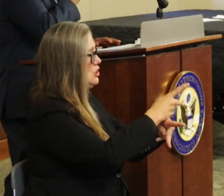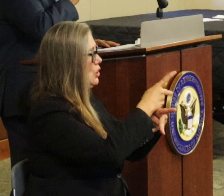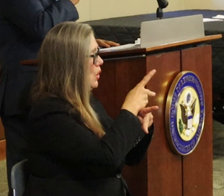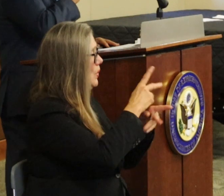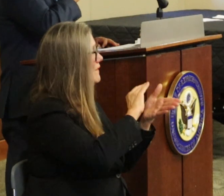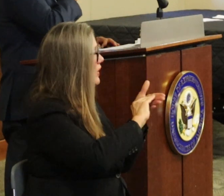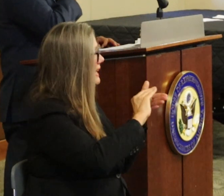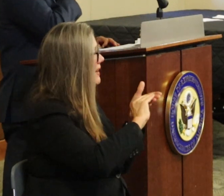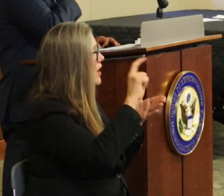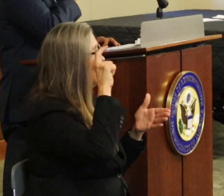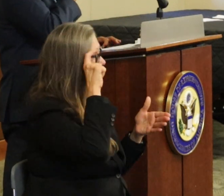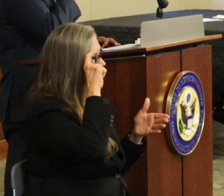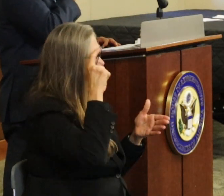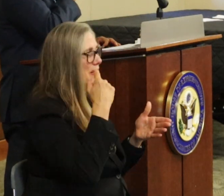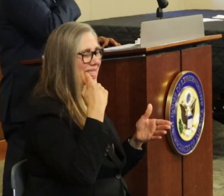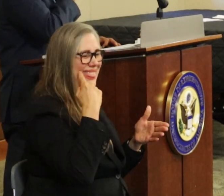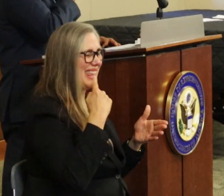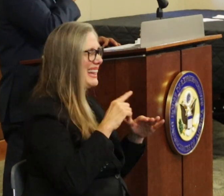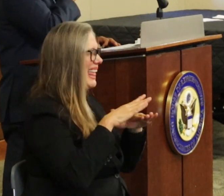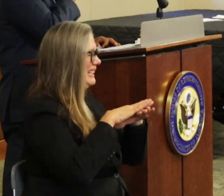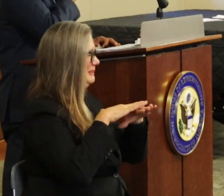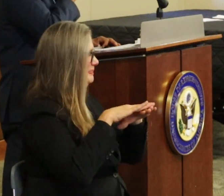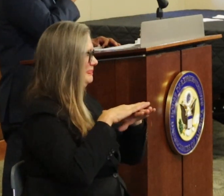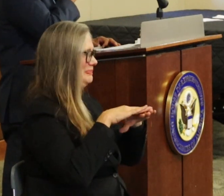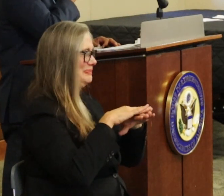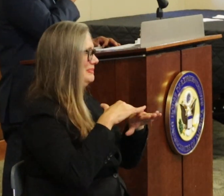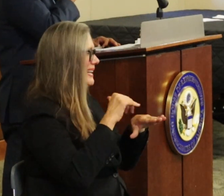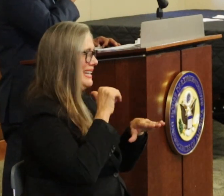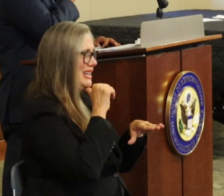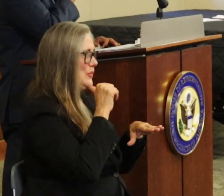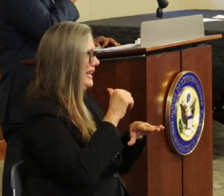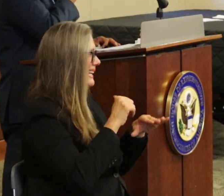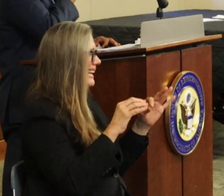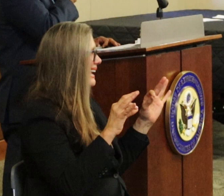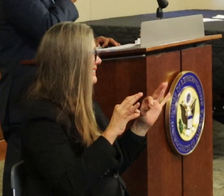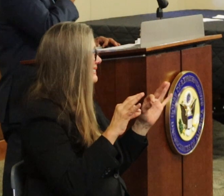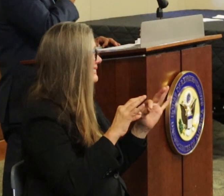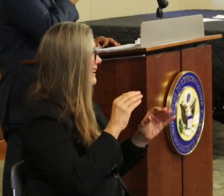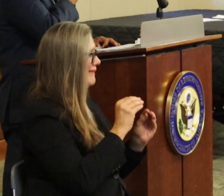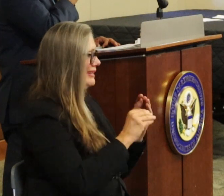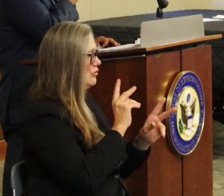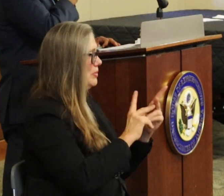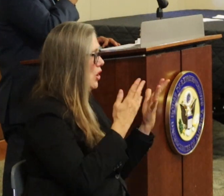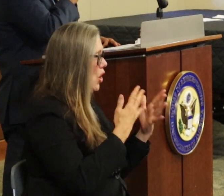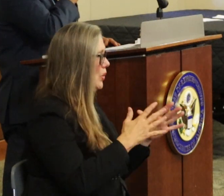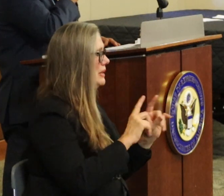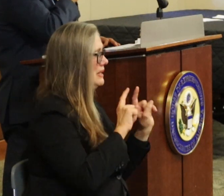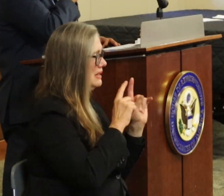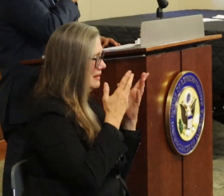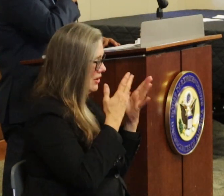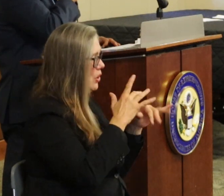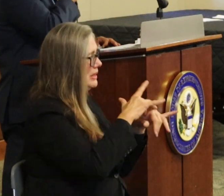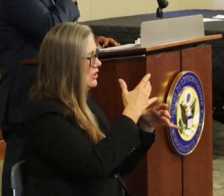in my opinion, more of a band-aid fix for people that have already gone to college. I feel, and others around me feel,